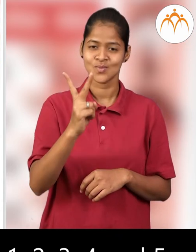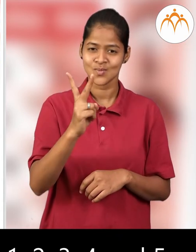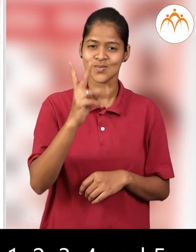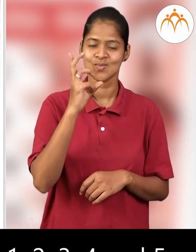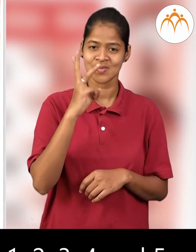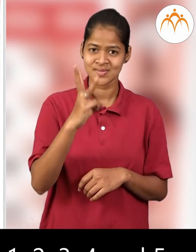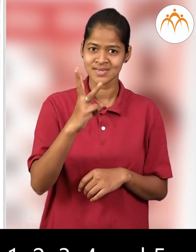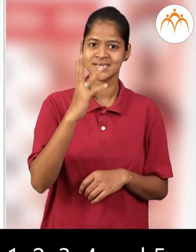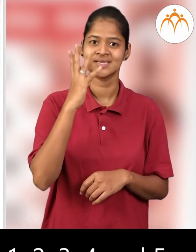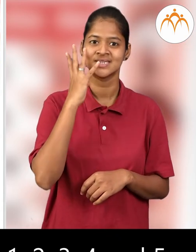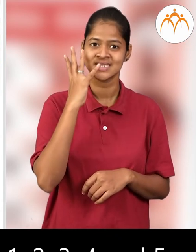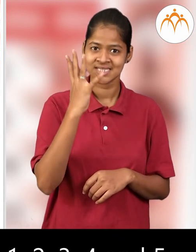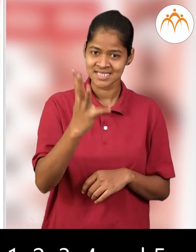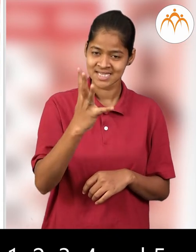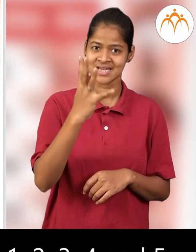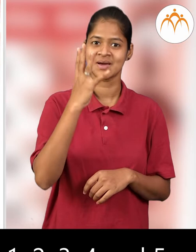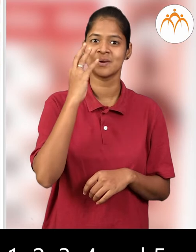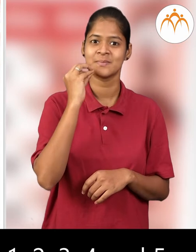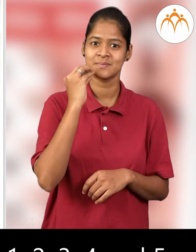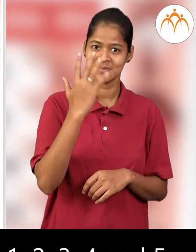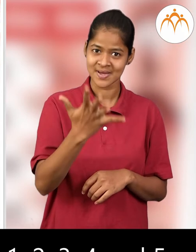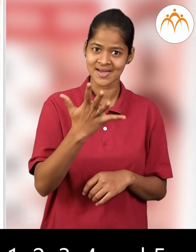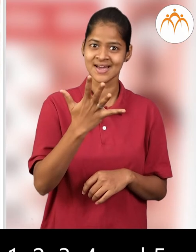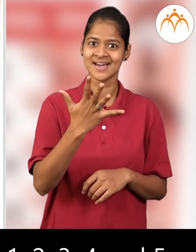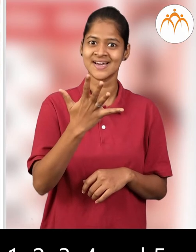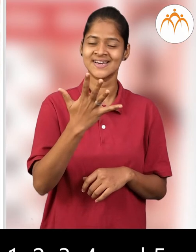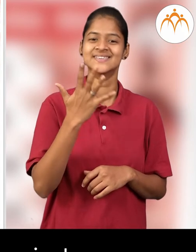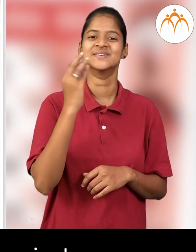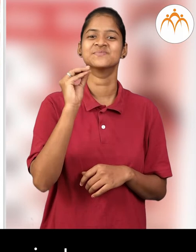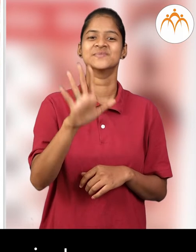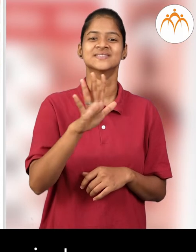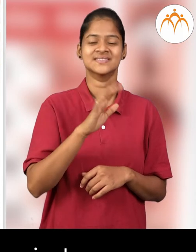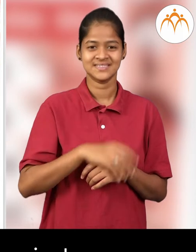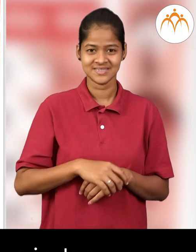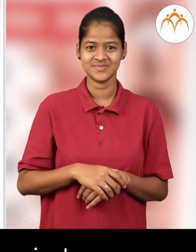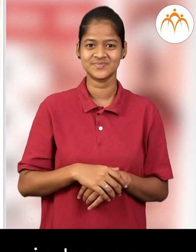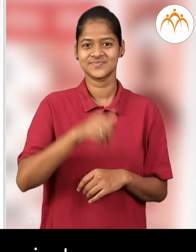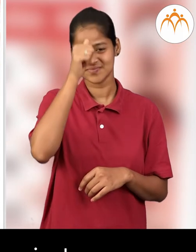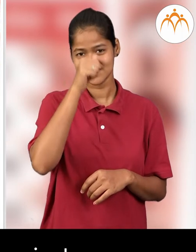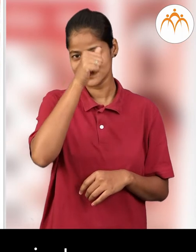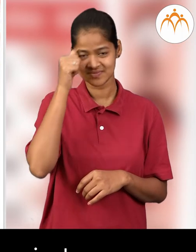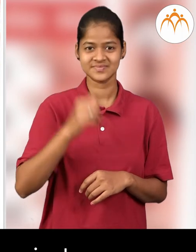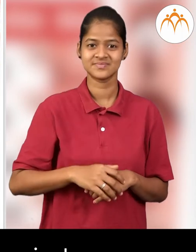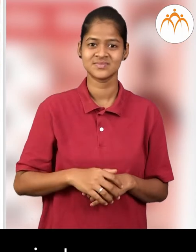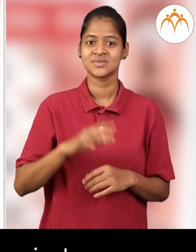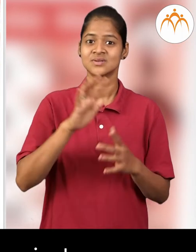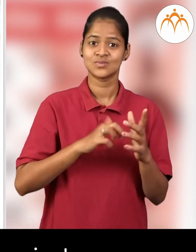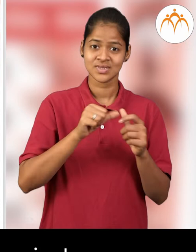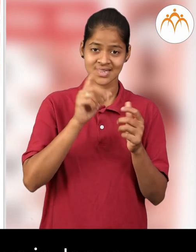3, 4 and 5. So, there are 5 Sundays in